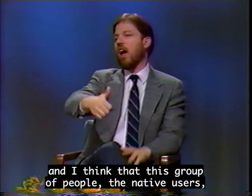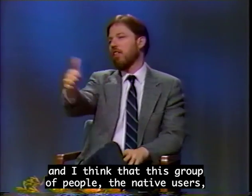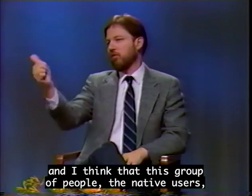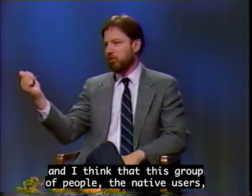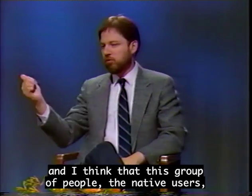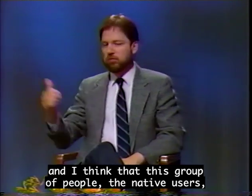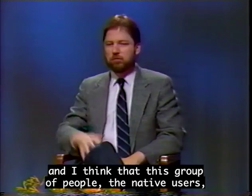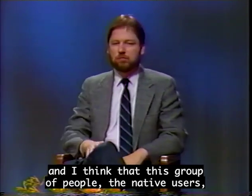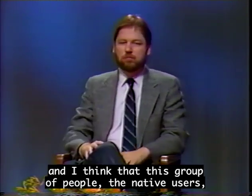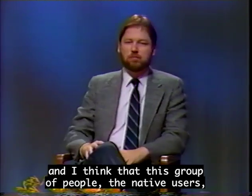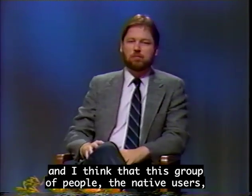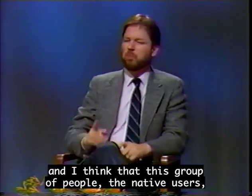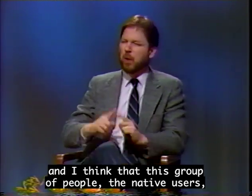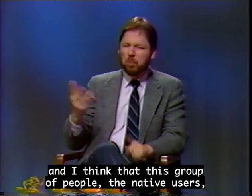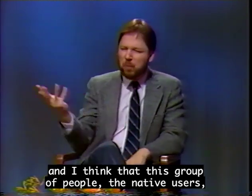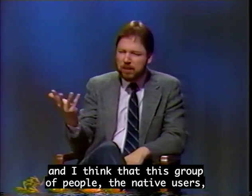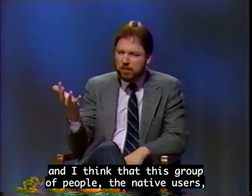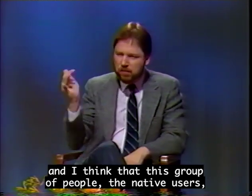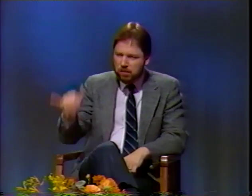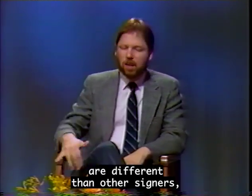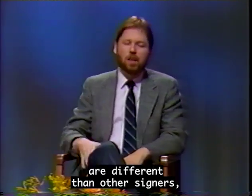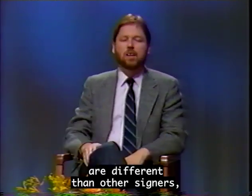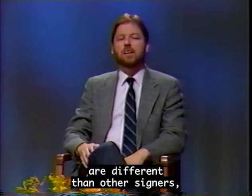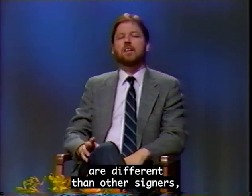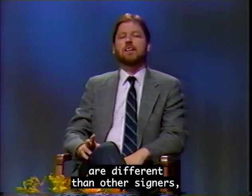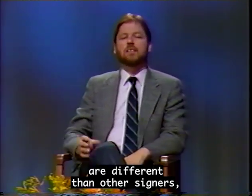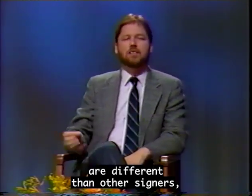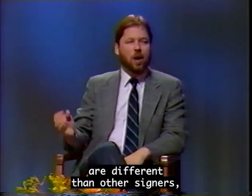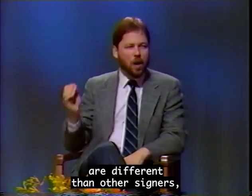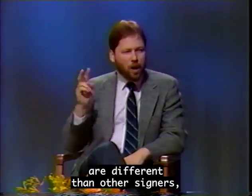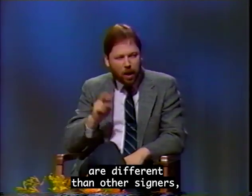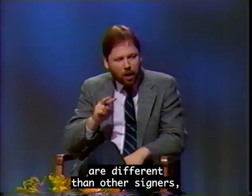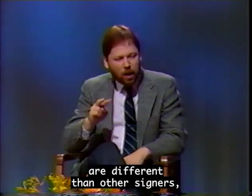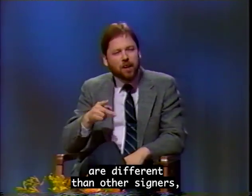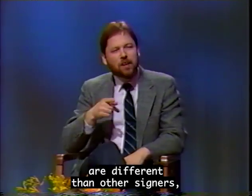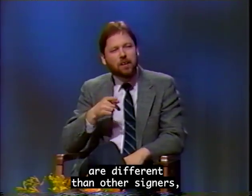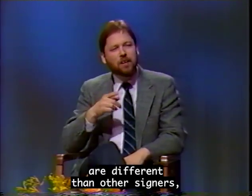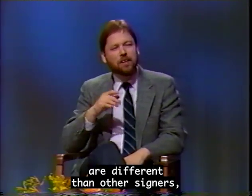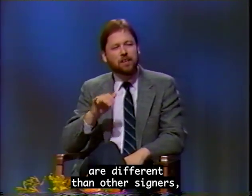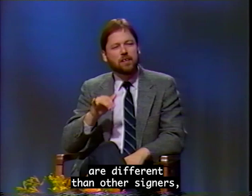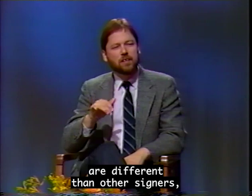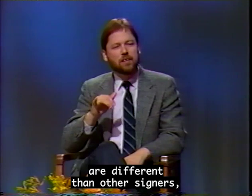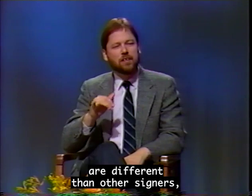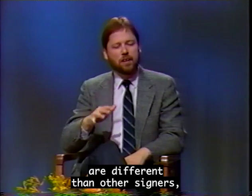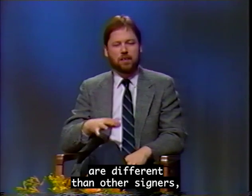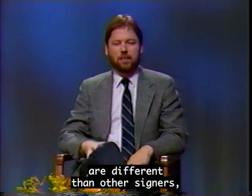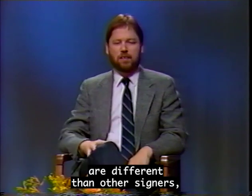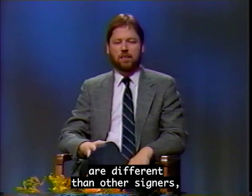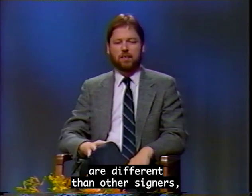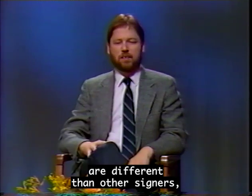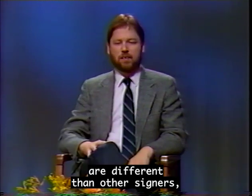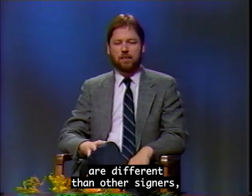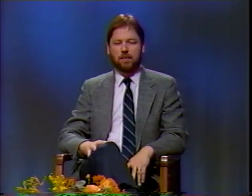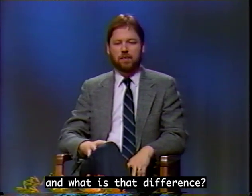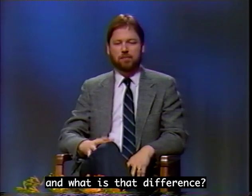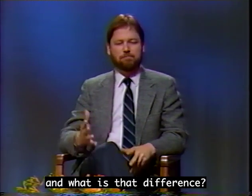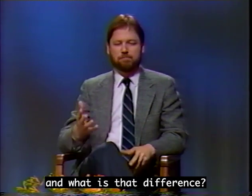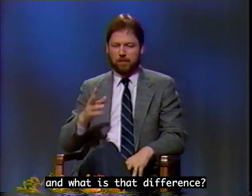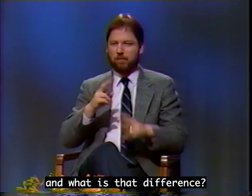think that this group of people, the native users, are different than other signers. And what is